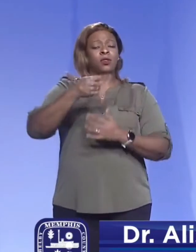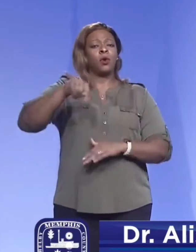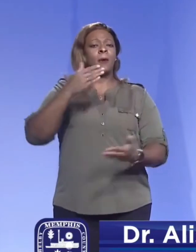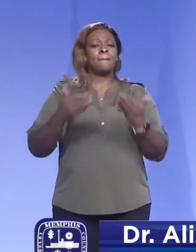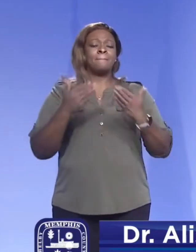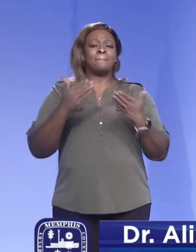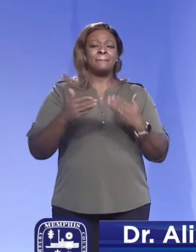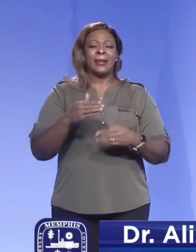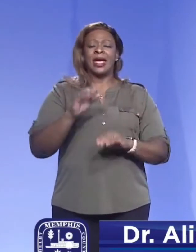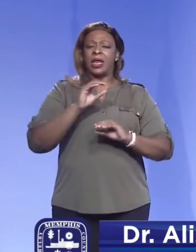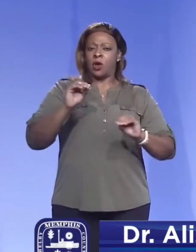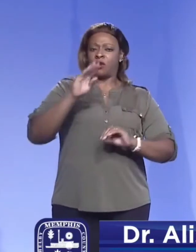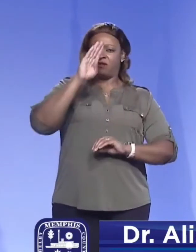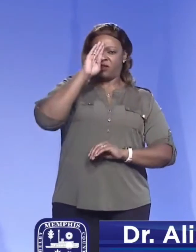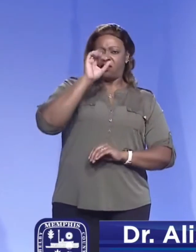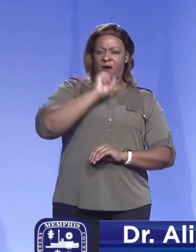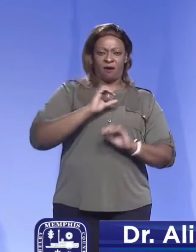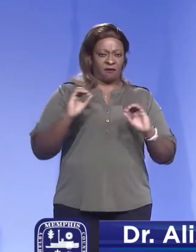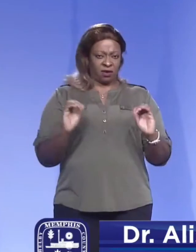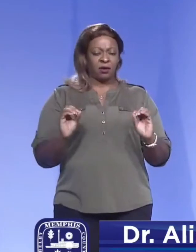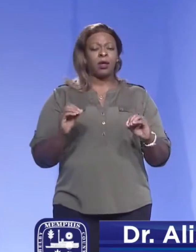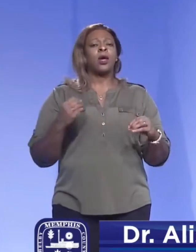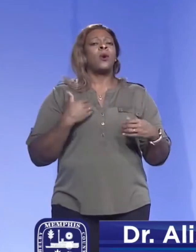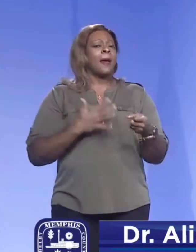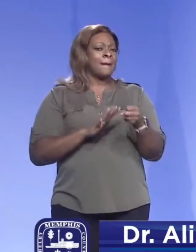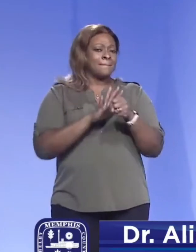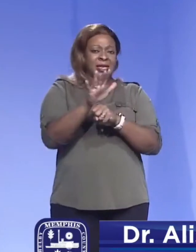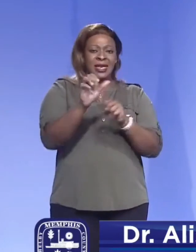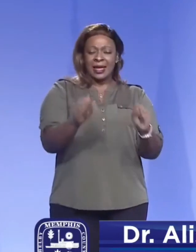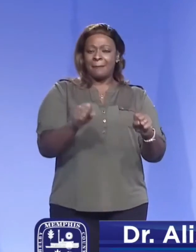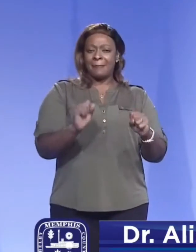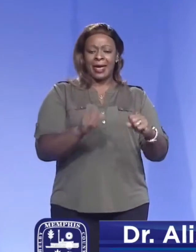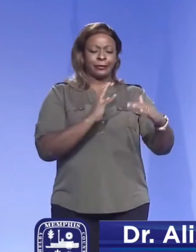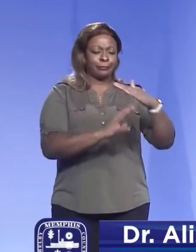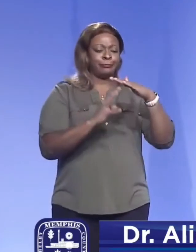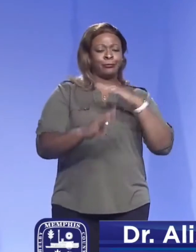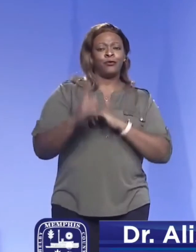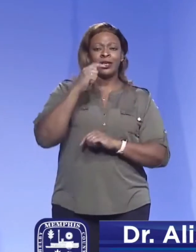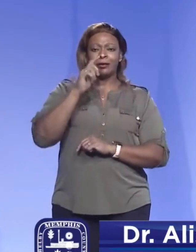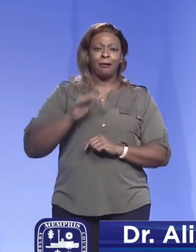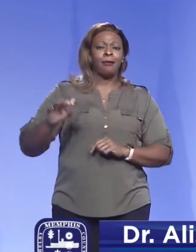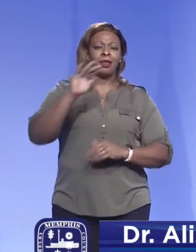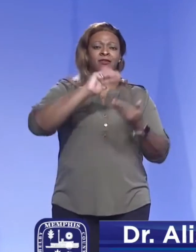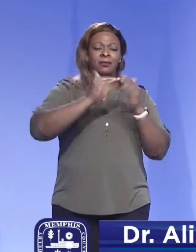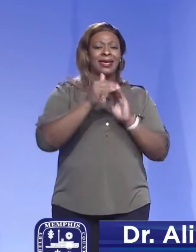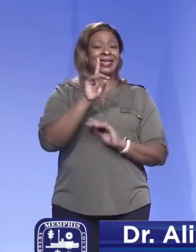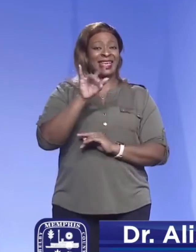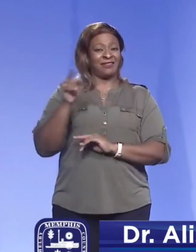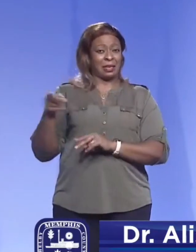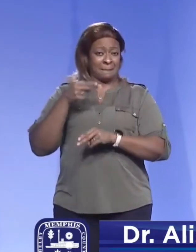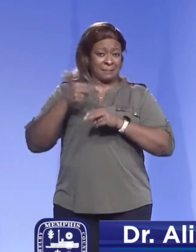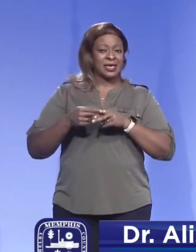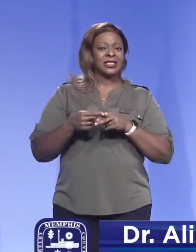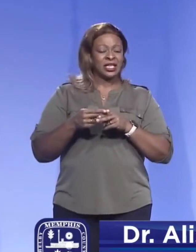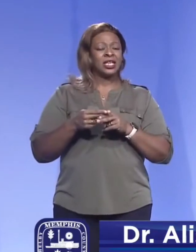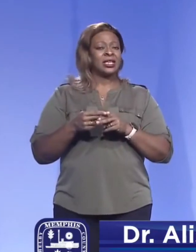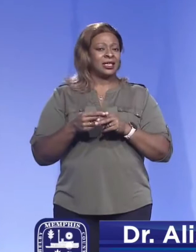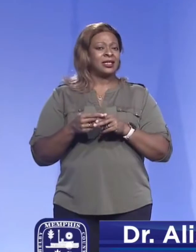be asymptomatic. So we do have plenty of capacity across the community, and as David pointed out,